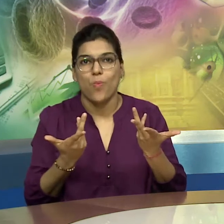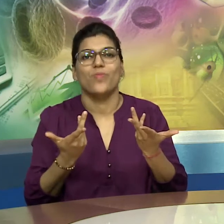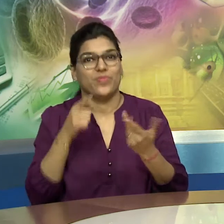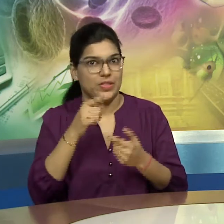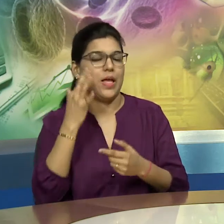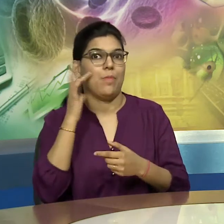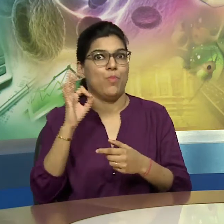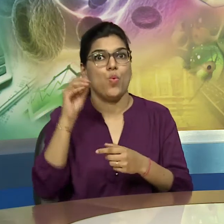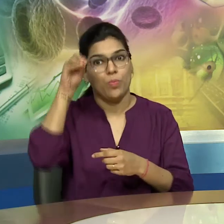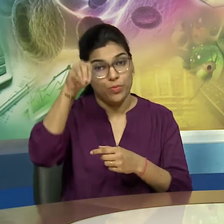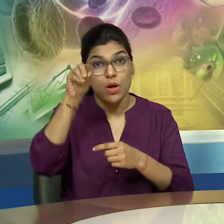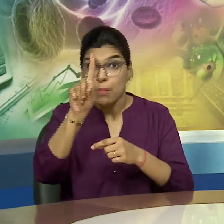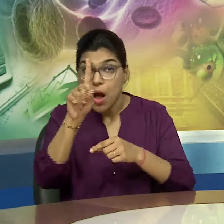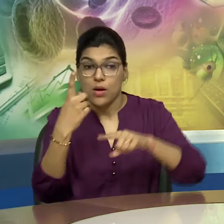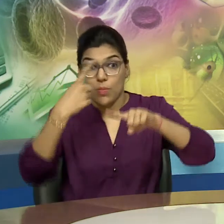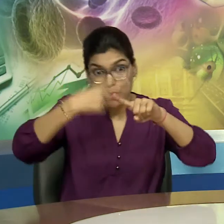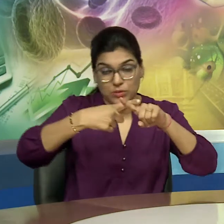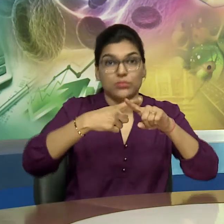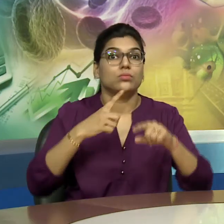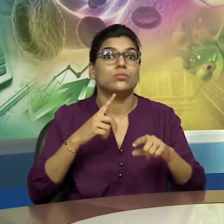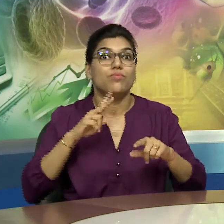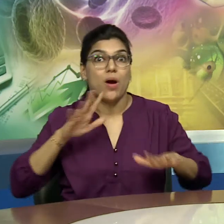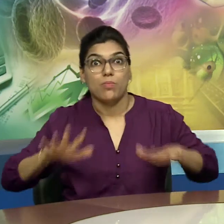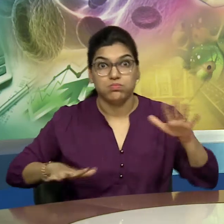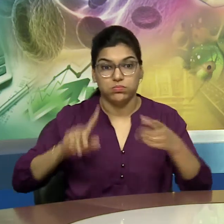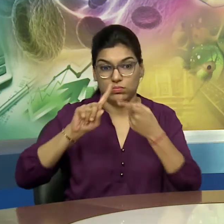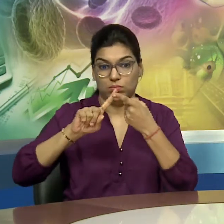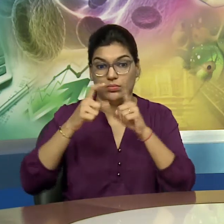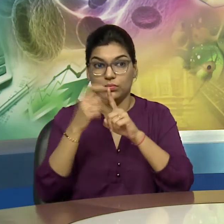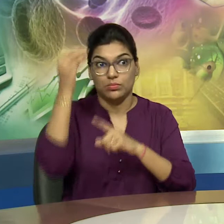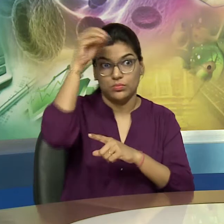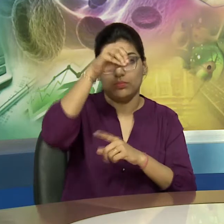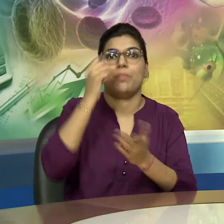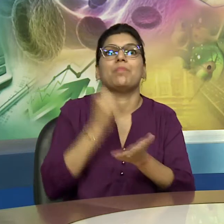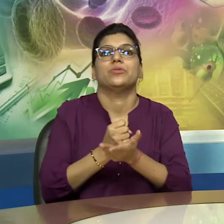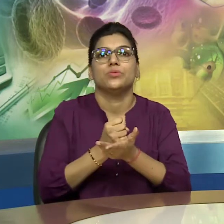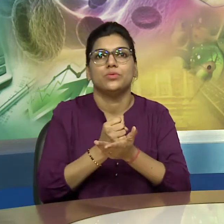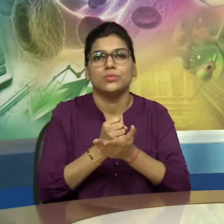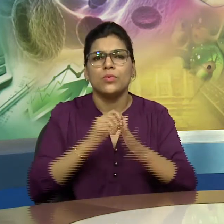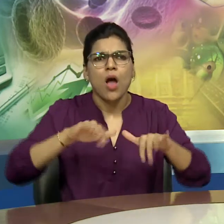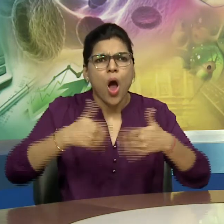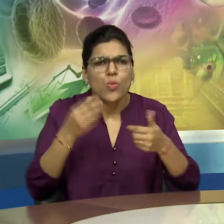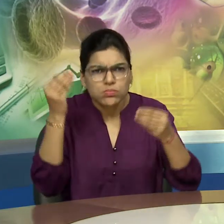So that will help you understand and use the past form of verbs.